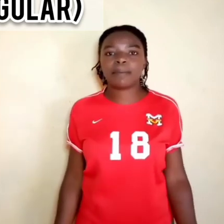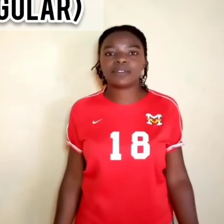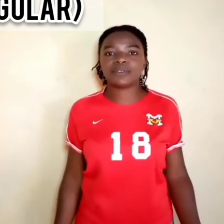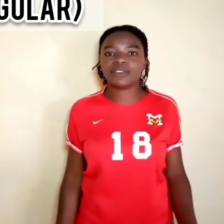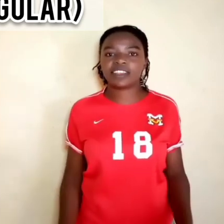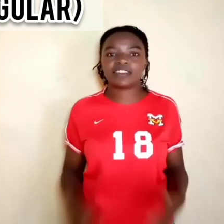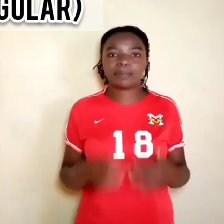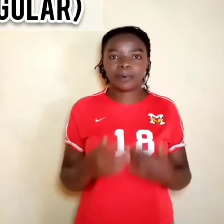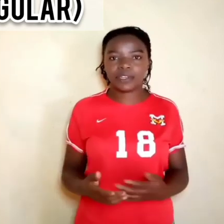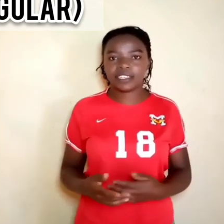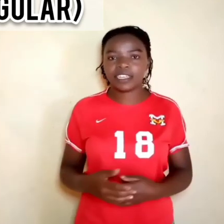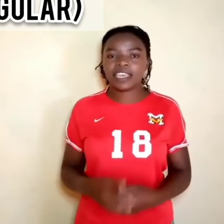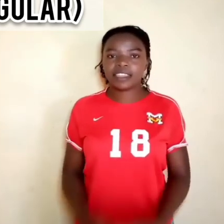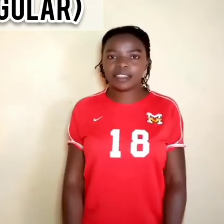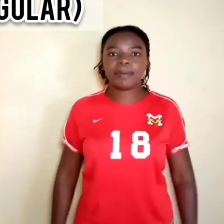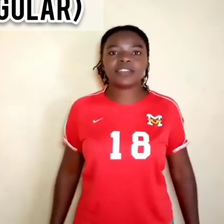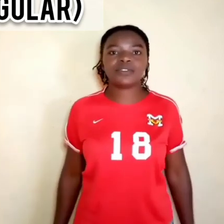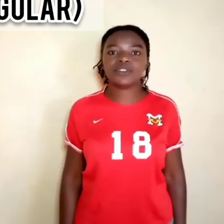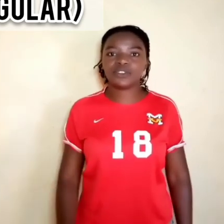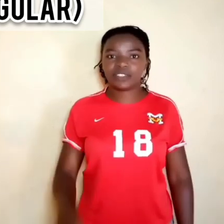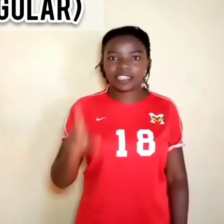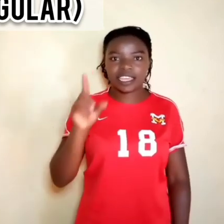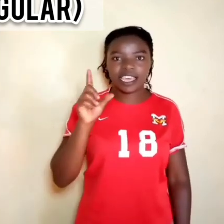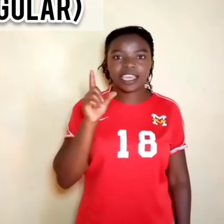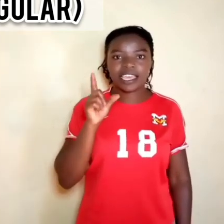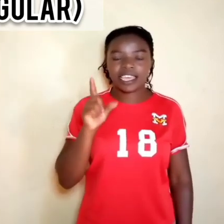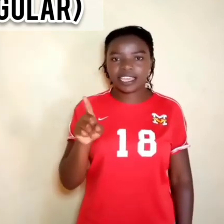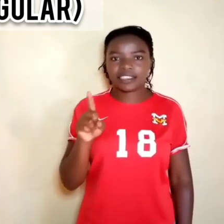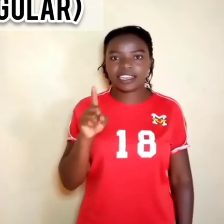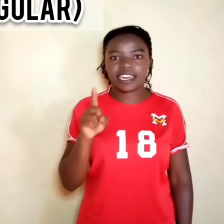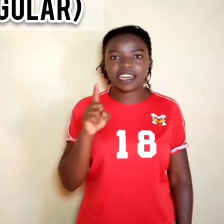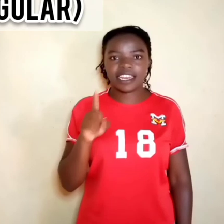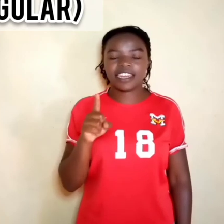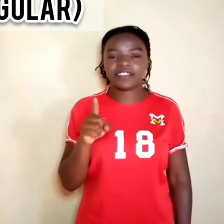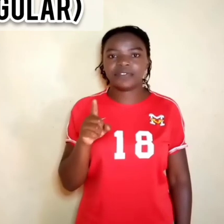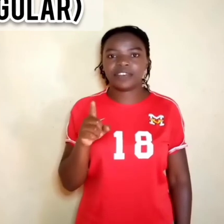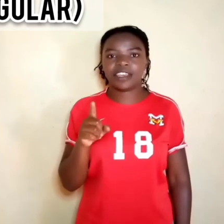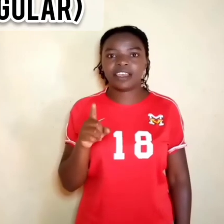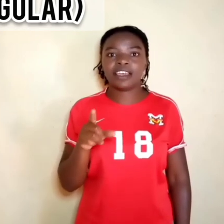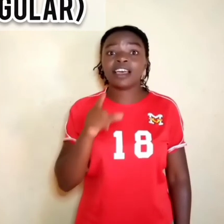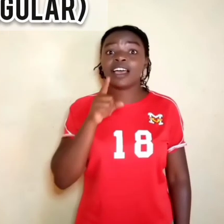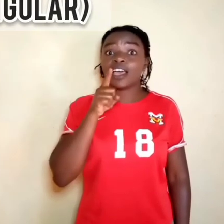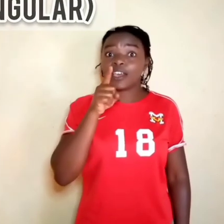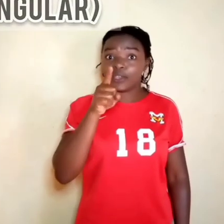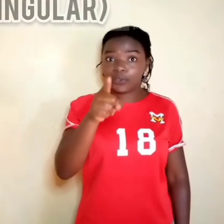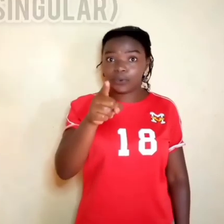person, you just point the person using the extended index finger. You.